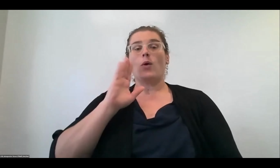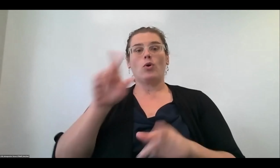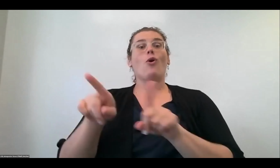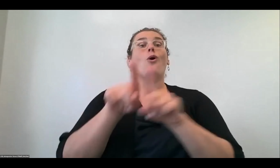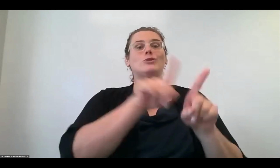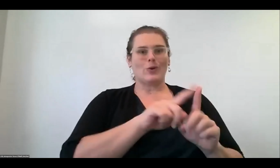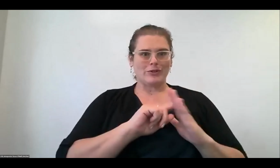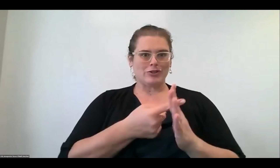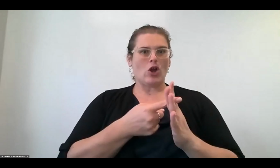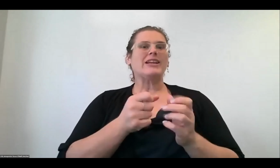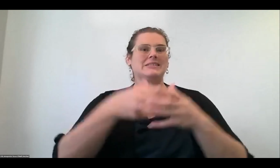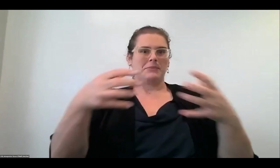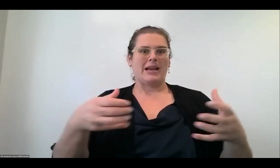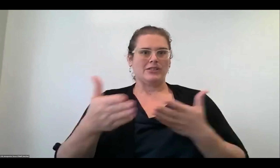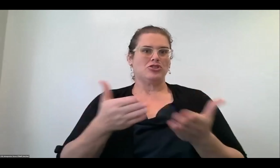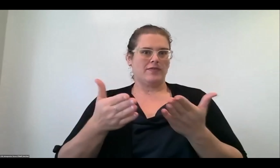with developmental disabilities.